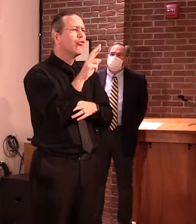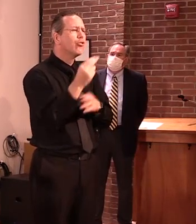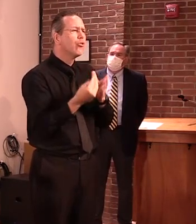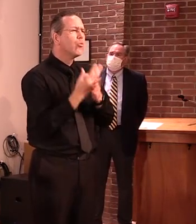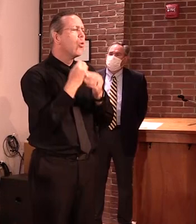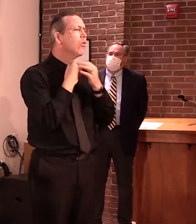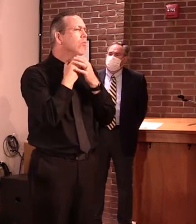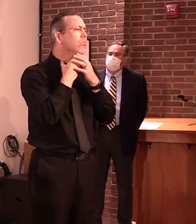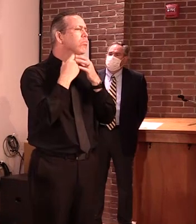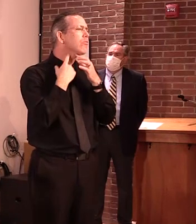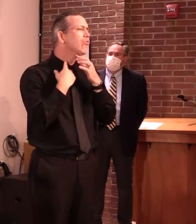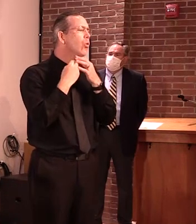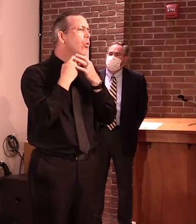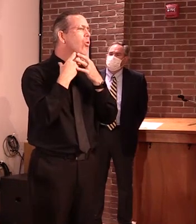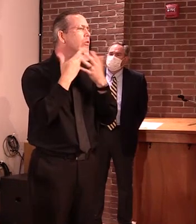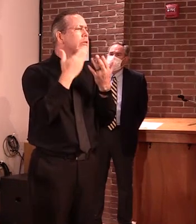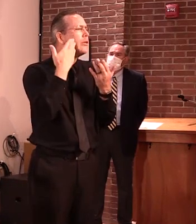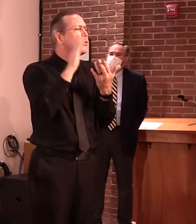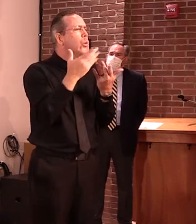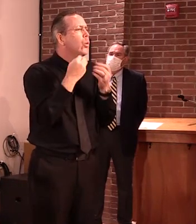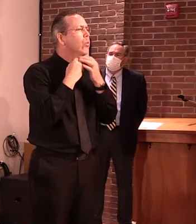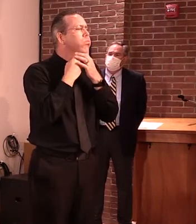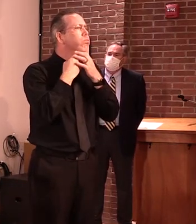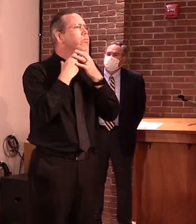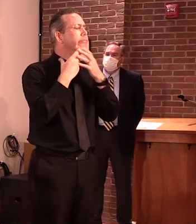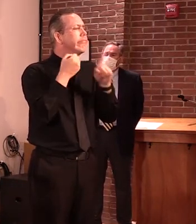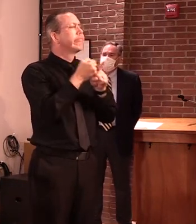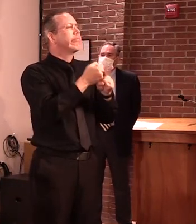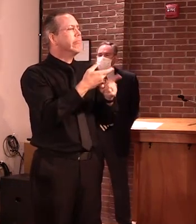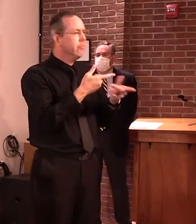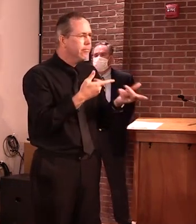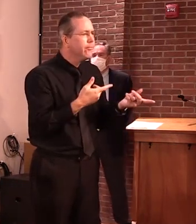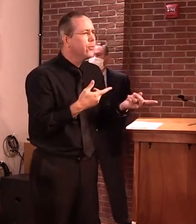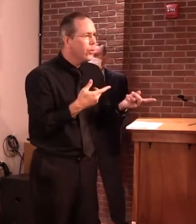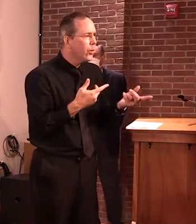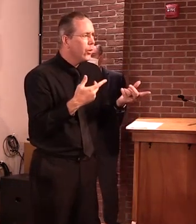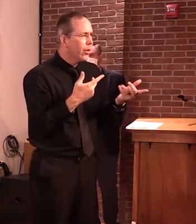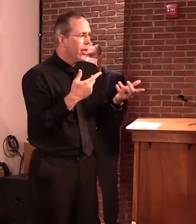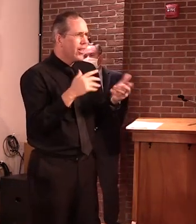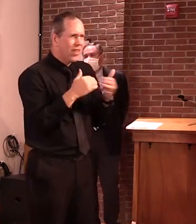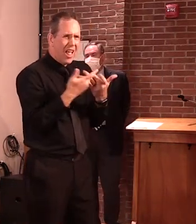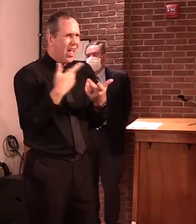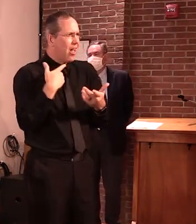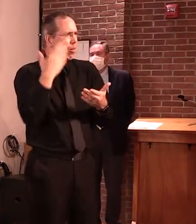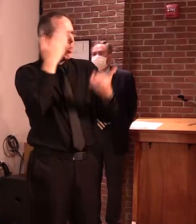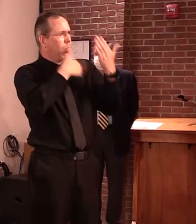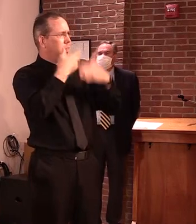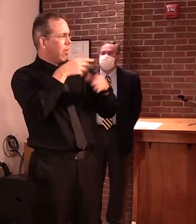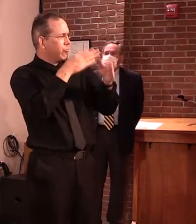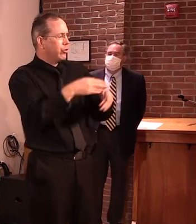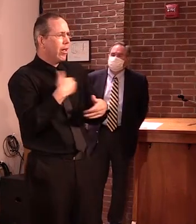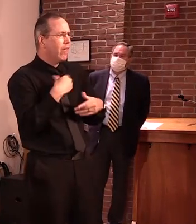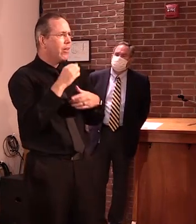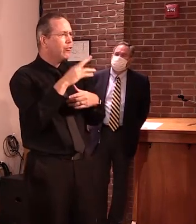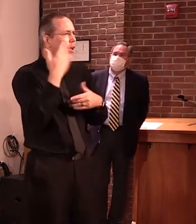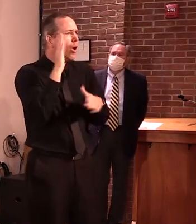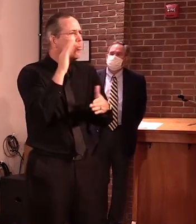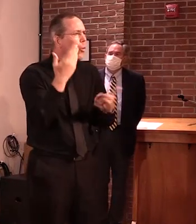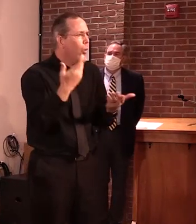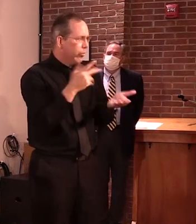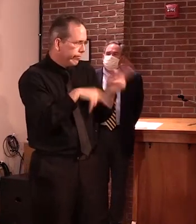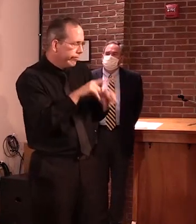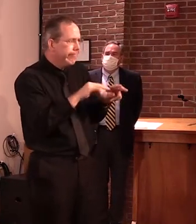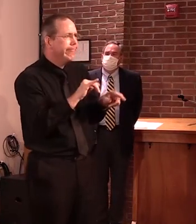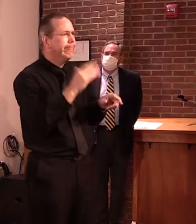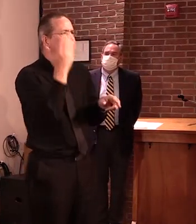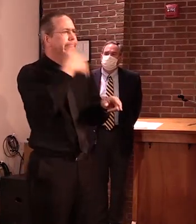of a man and he dies. There's many questions to this. As I had said last week, on the DARM